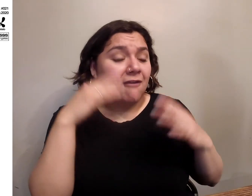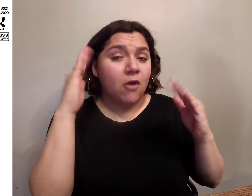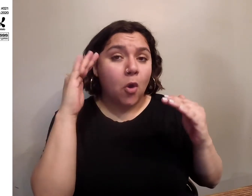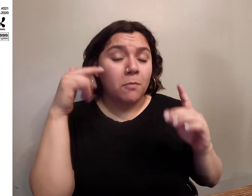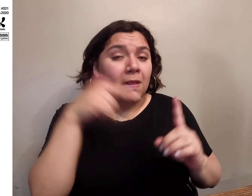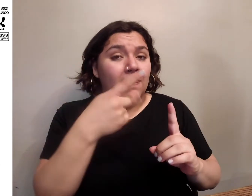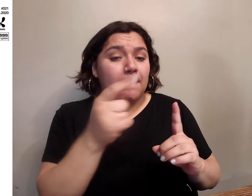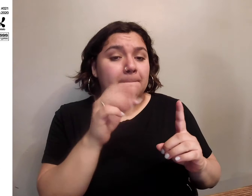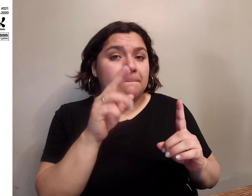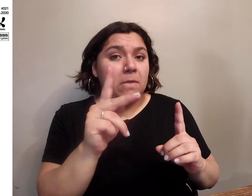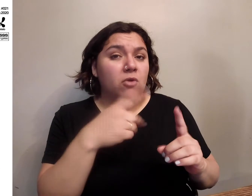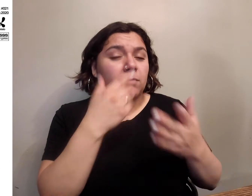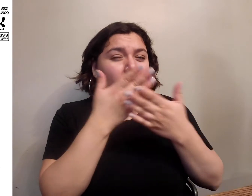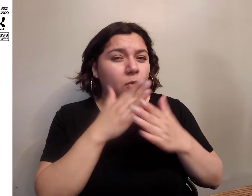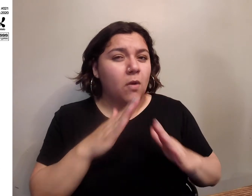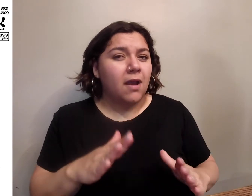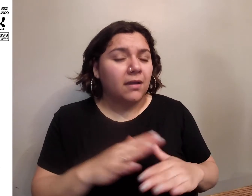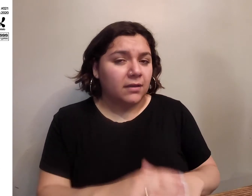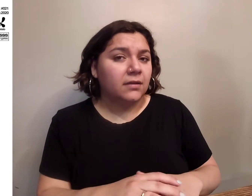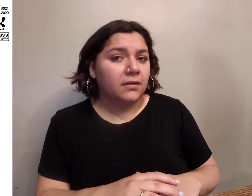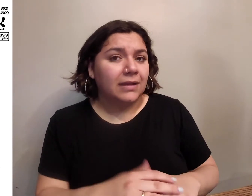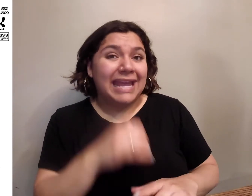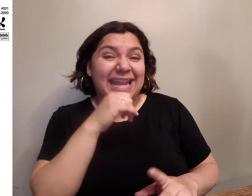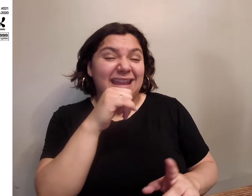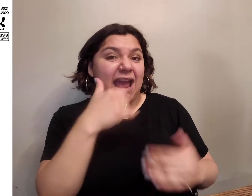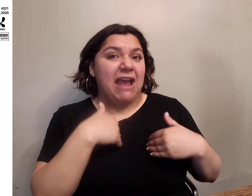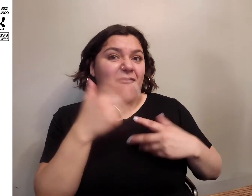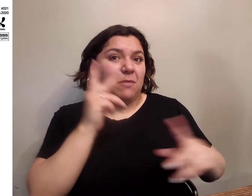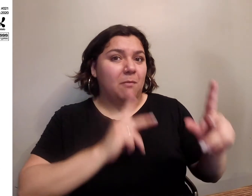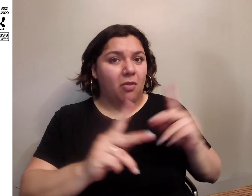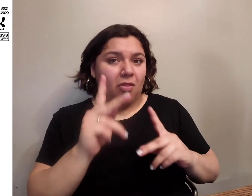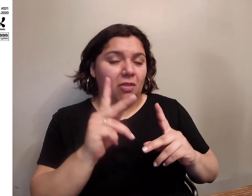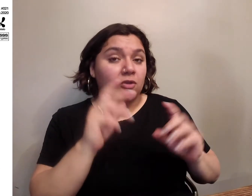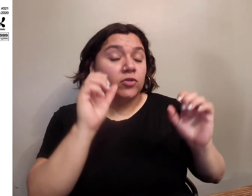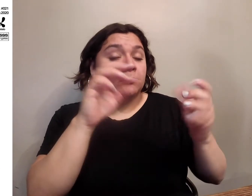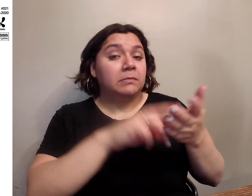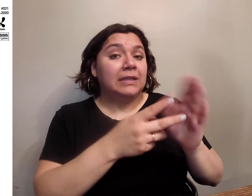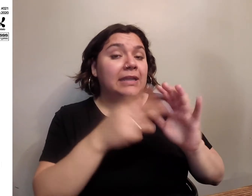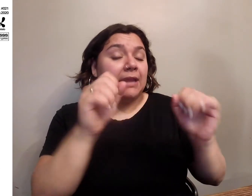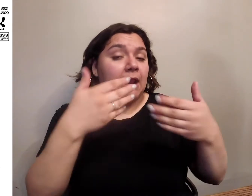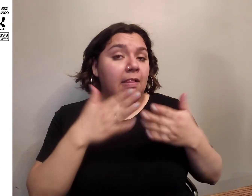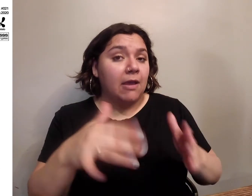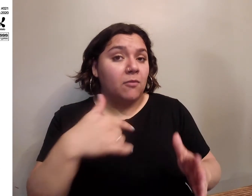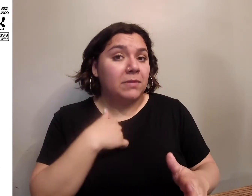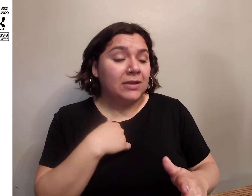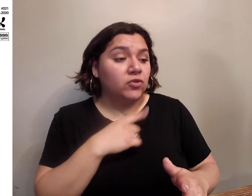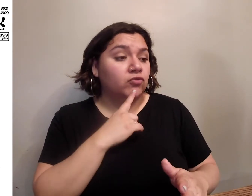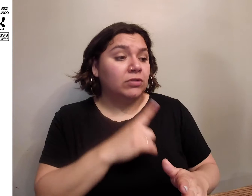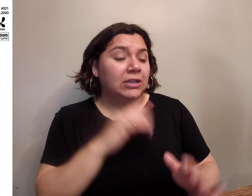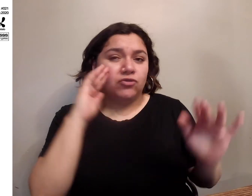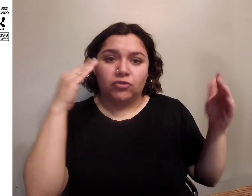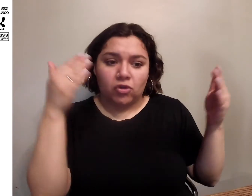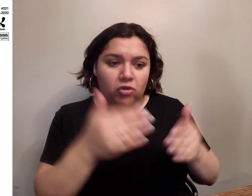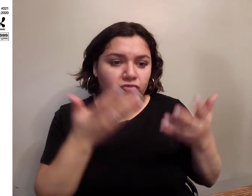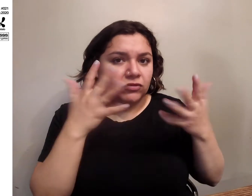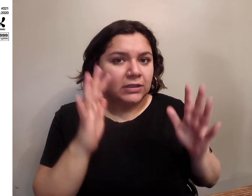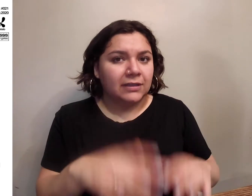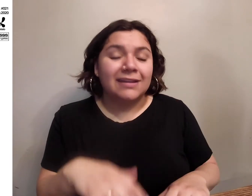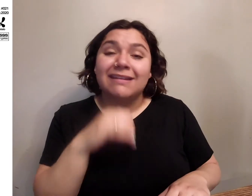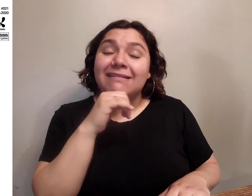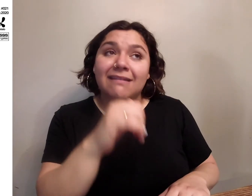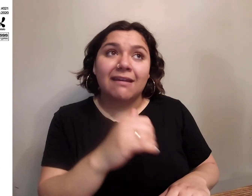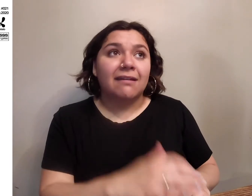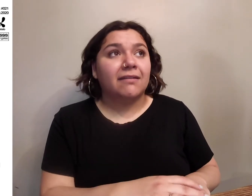the park will be quiet and unpopulated enough to allow me to simply concentrate